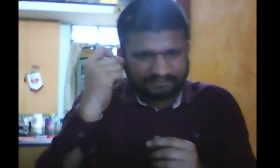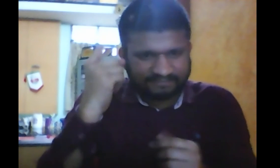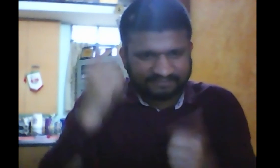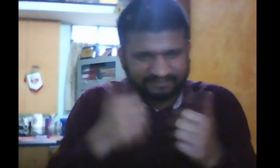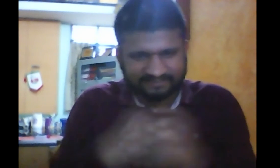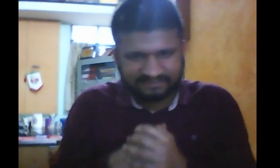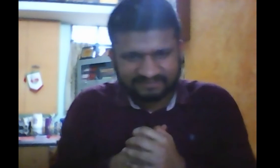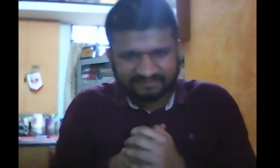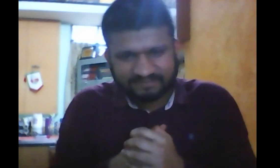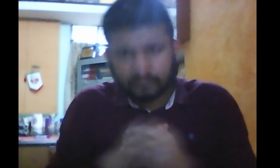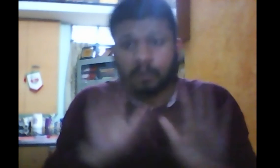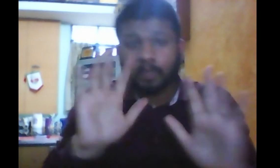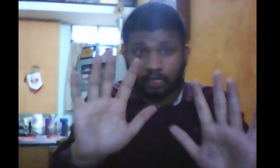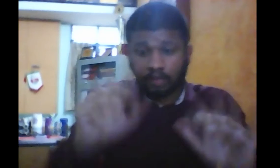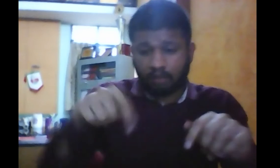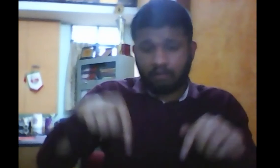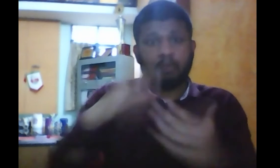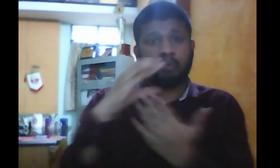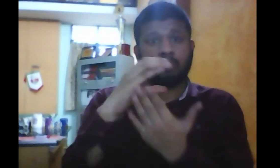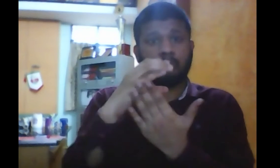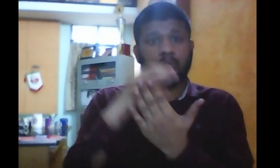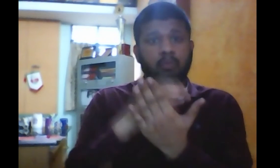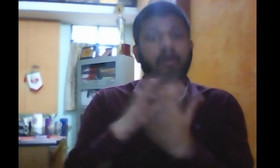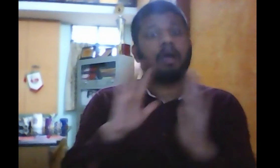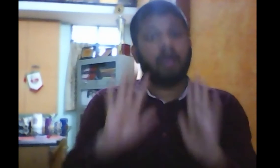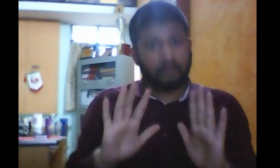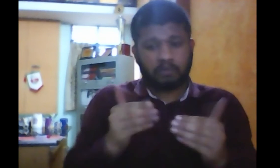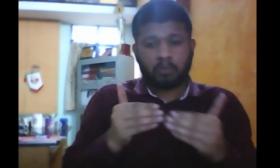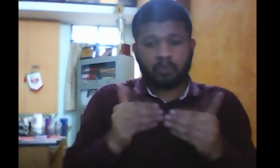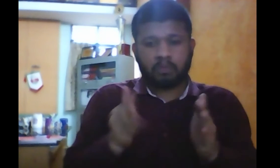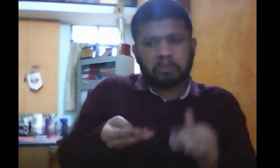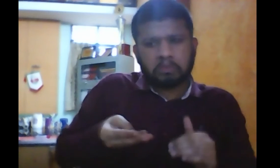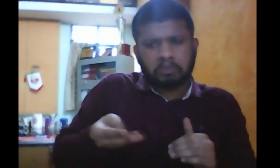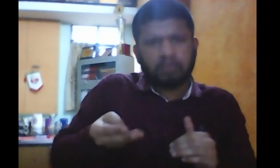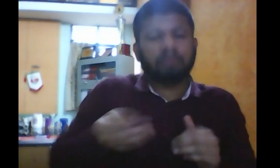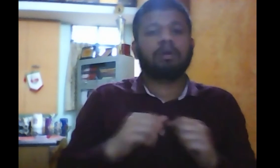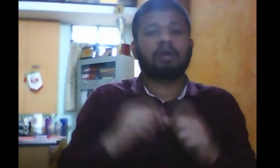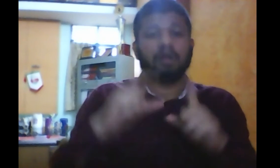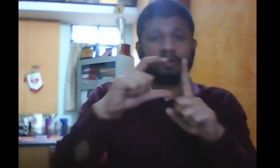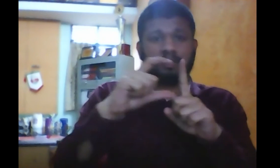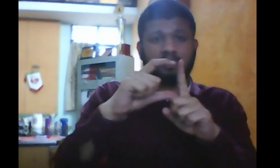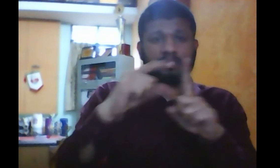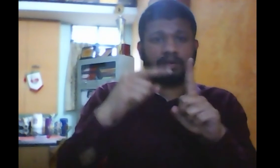Okay. And there is a course which soon is going to